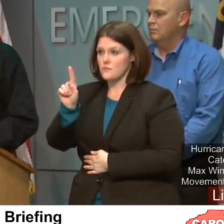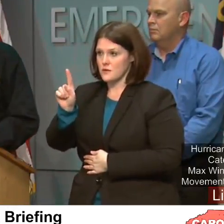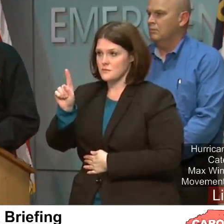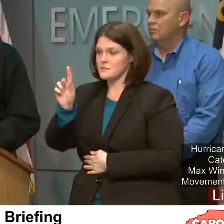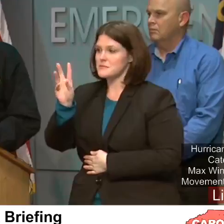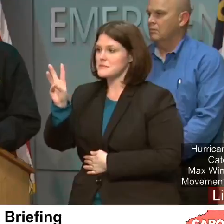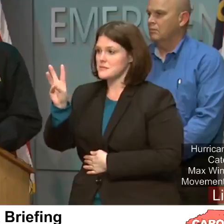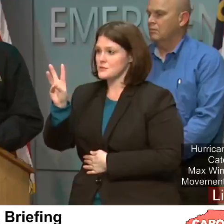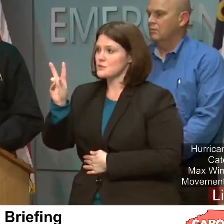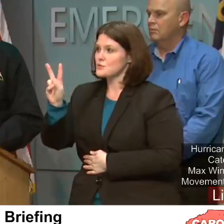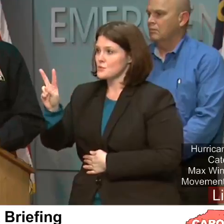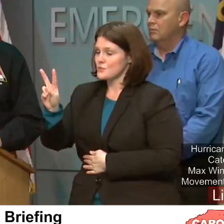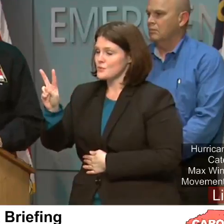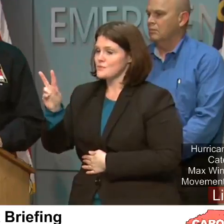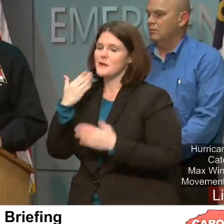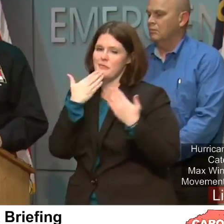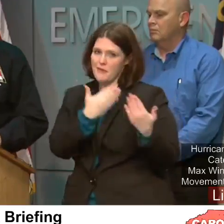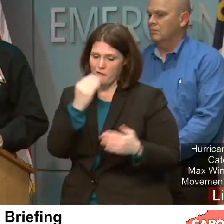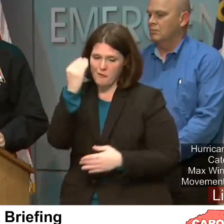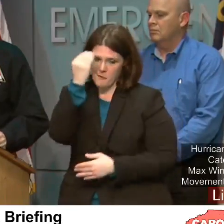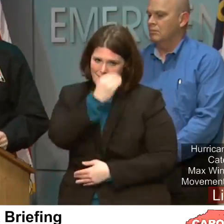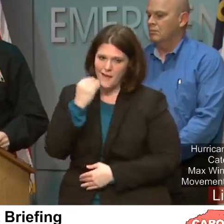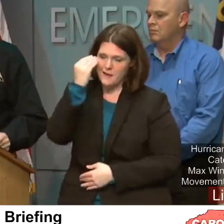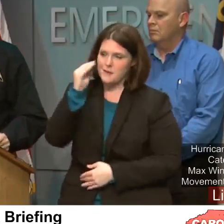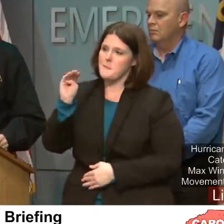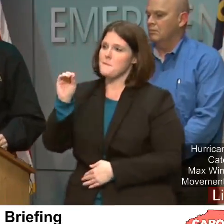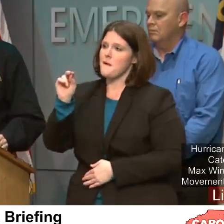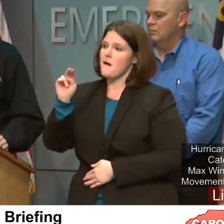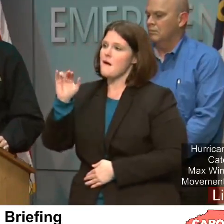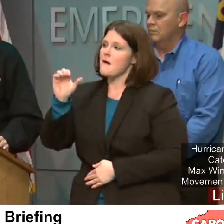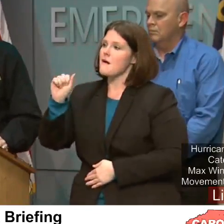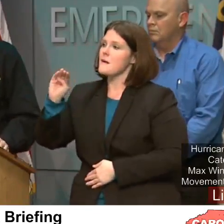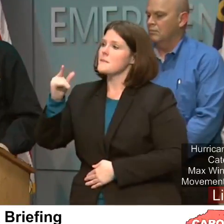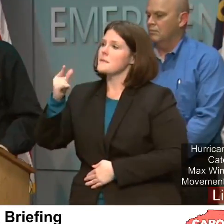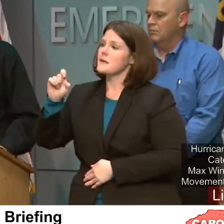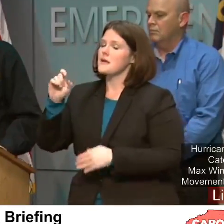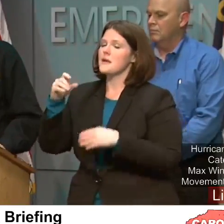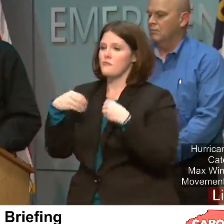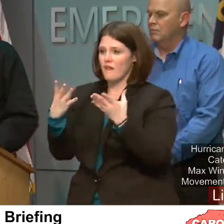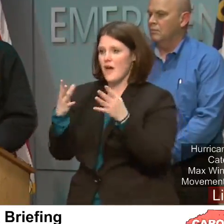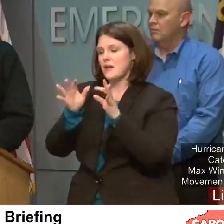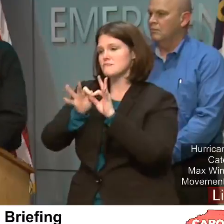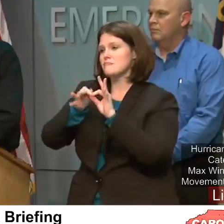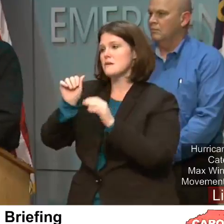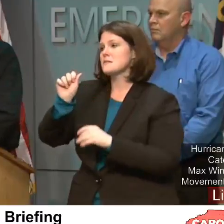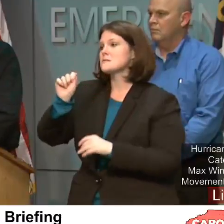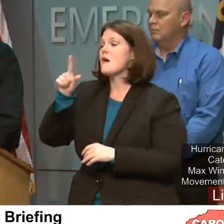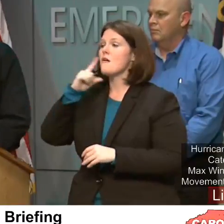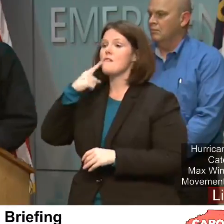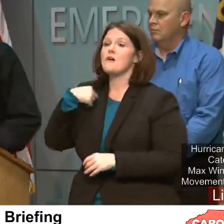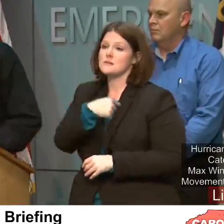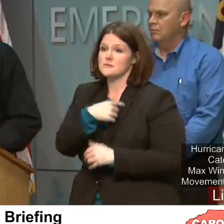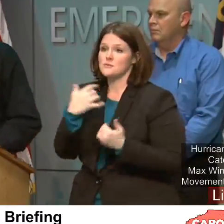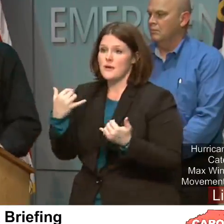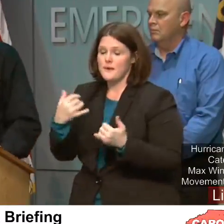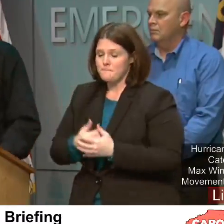888-892-1162. And we're glad to have Monica McGee here providing American Sign Language for